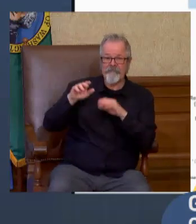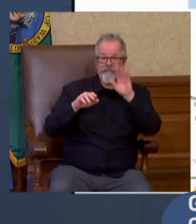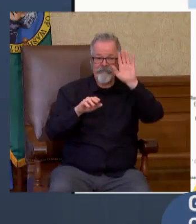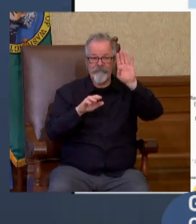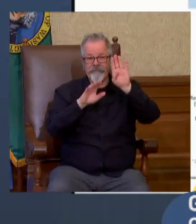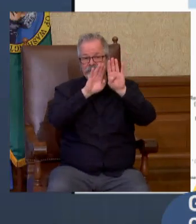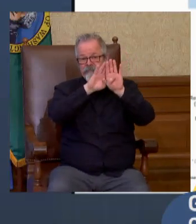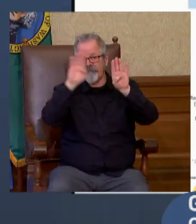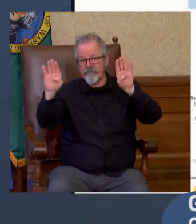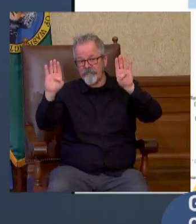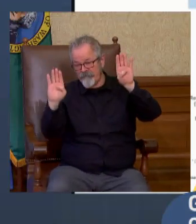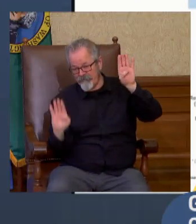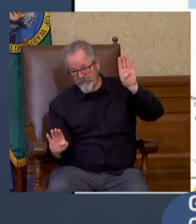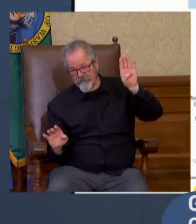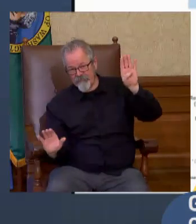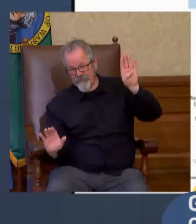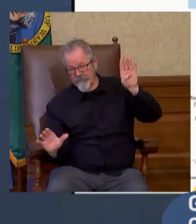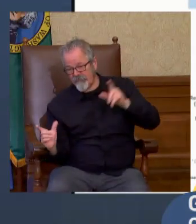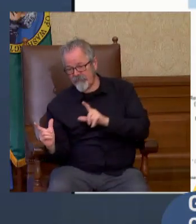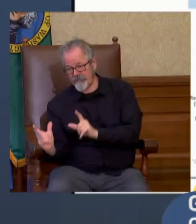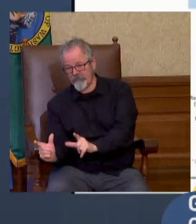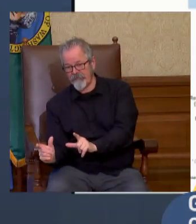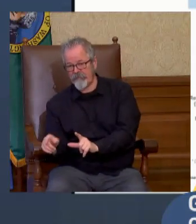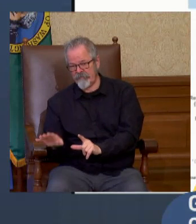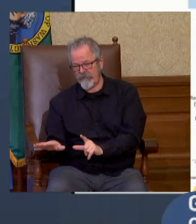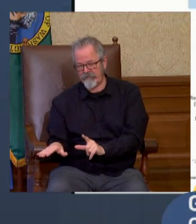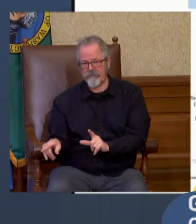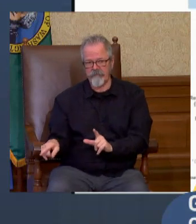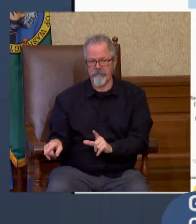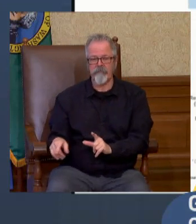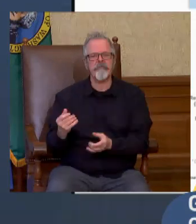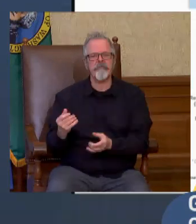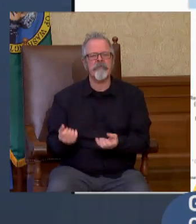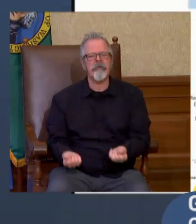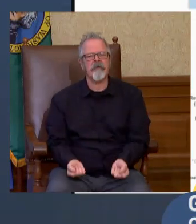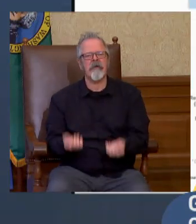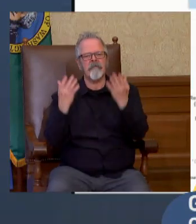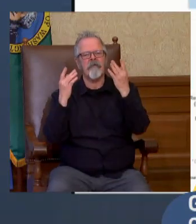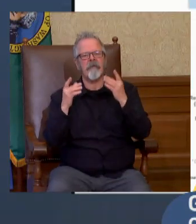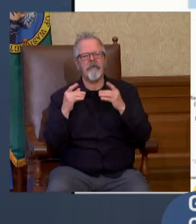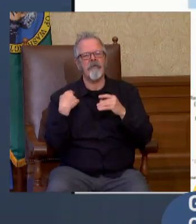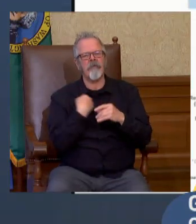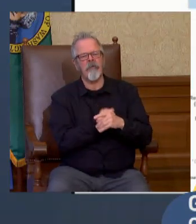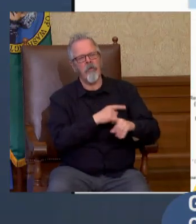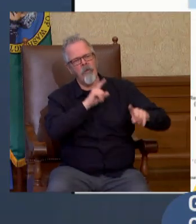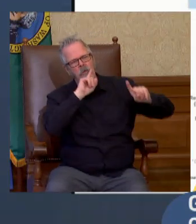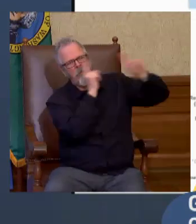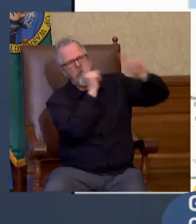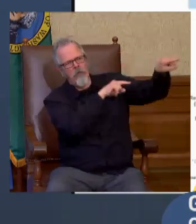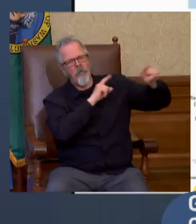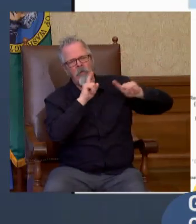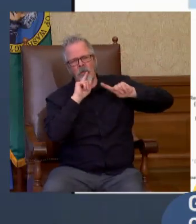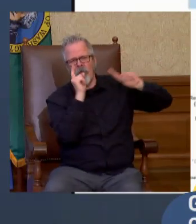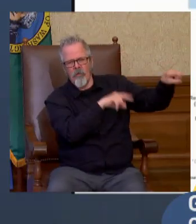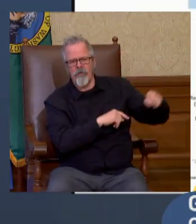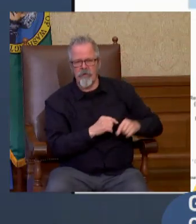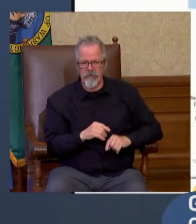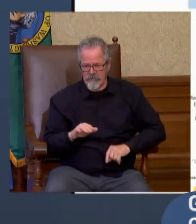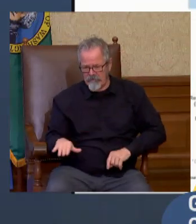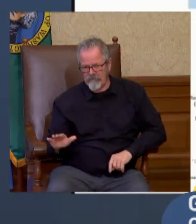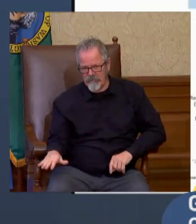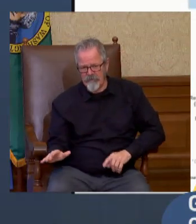we wanted to receive in the sort of broken stair-step line, and the little blue at the bottom is what we've actually